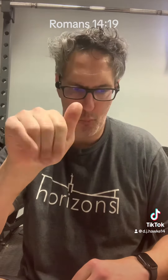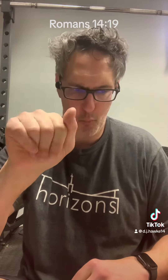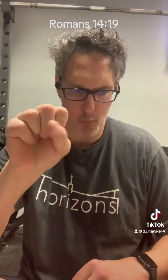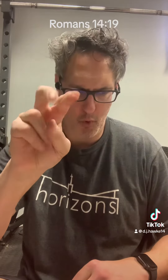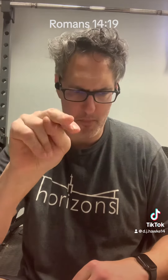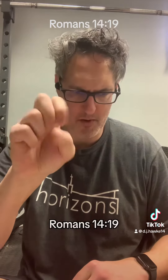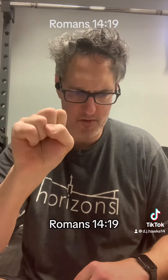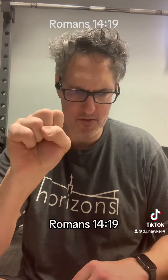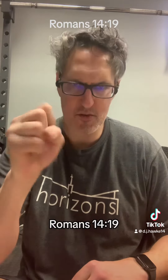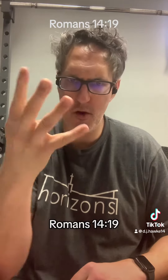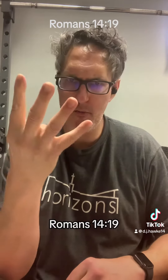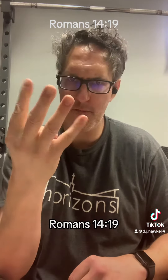Romans